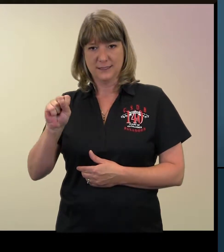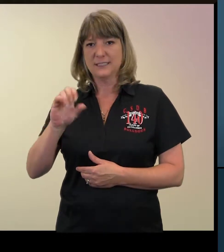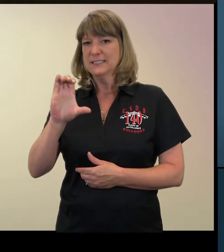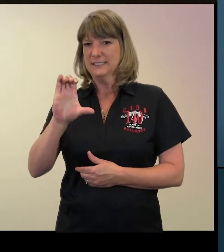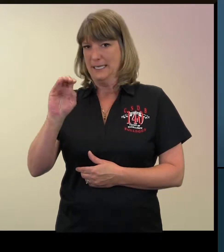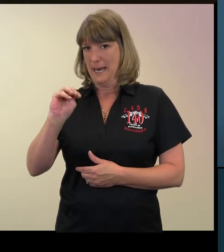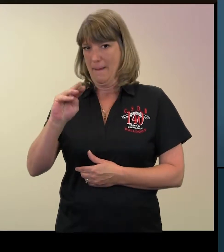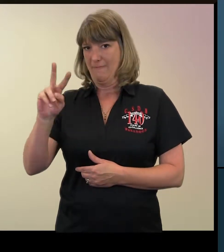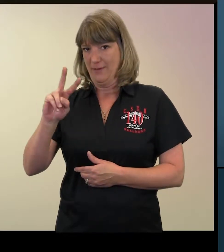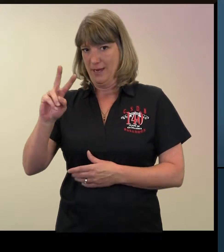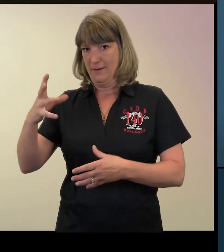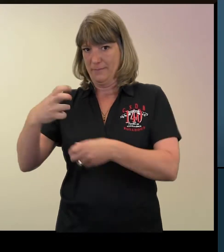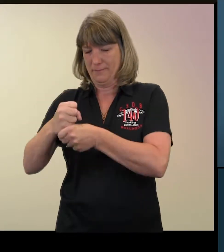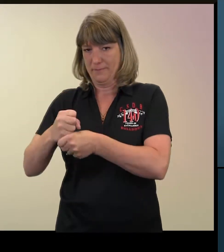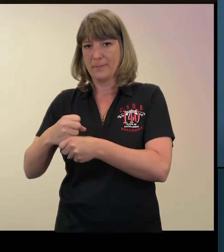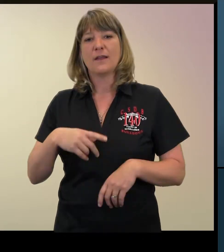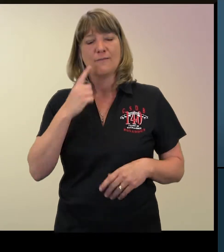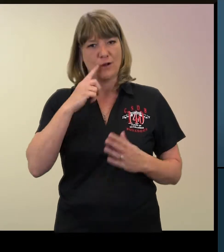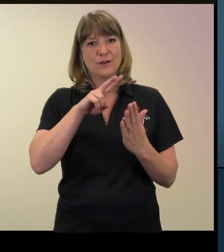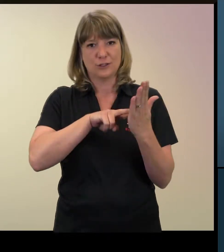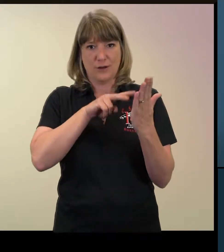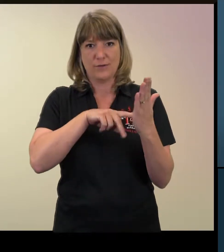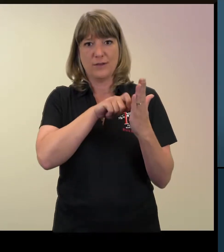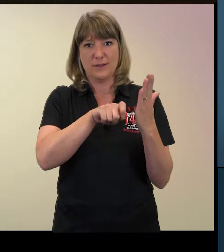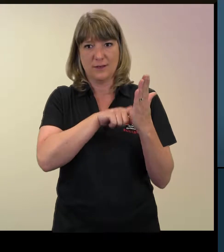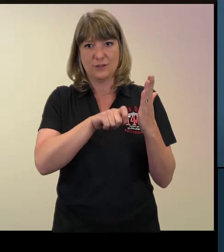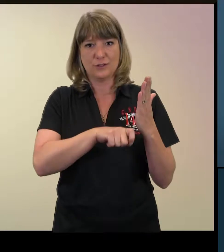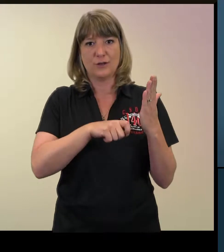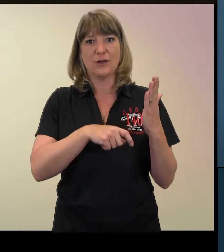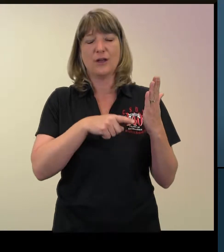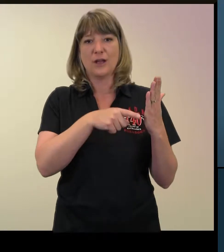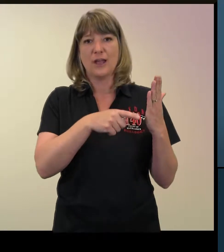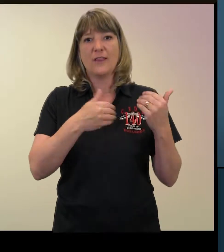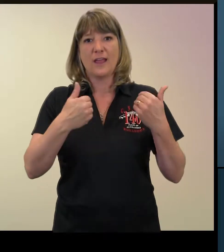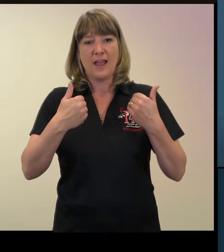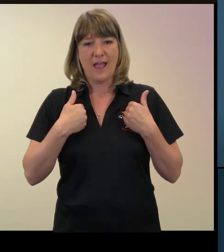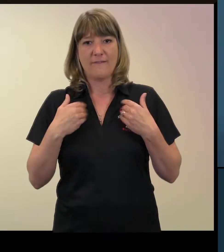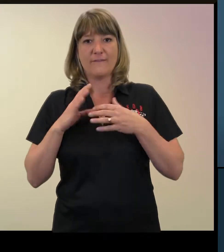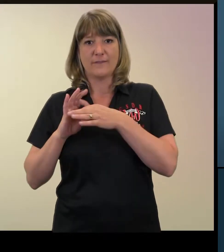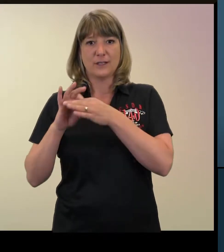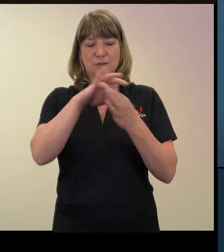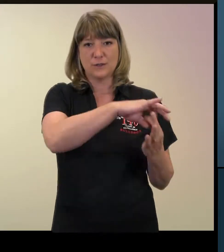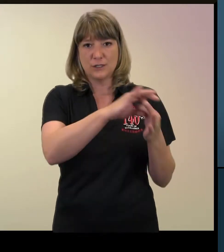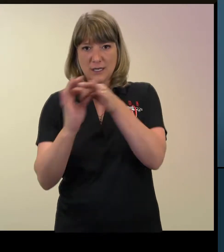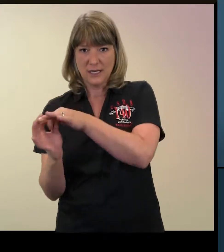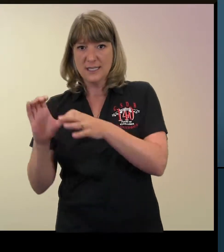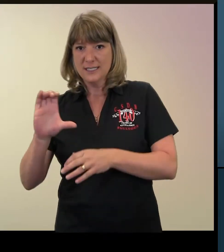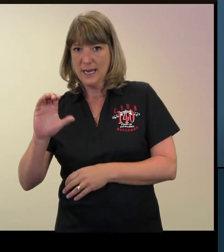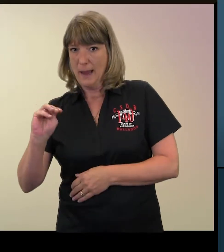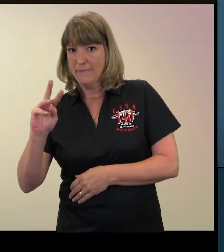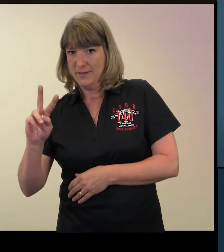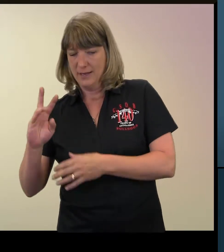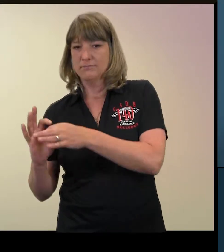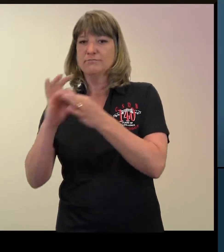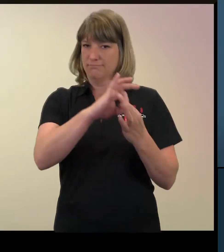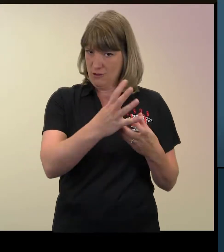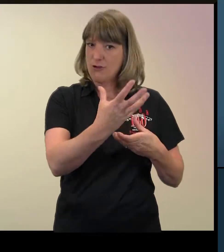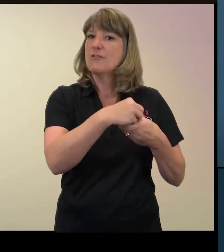the general literature of children who are hearing, there has been an association between CMV and autism.